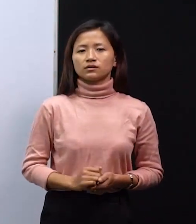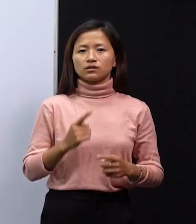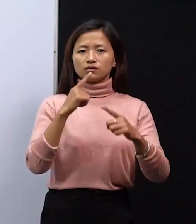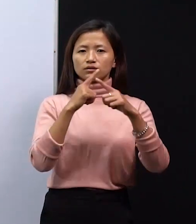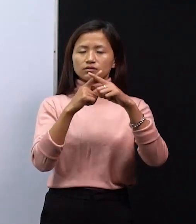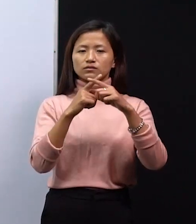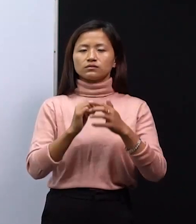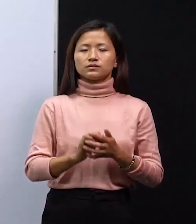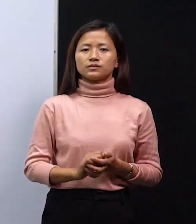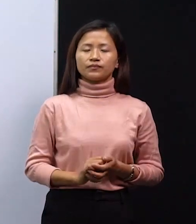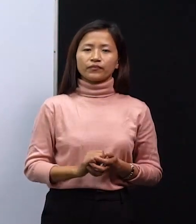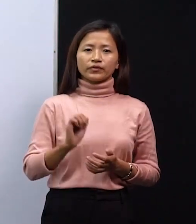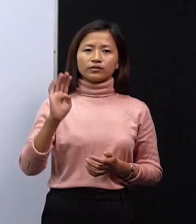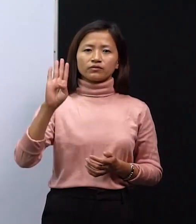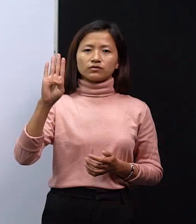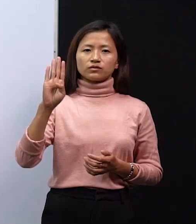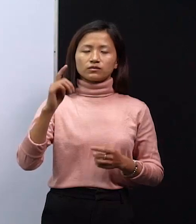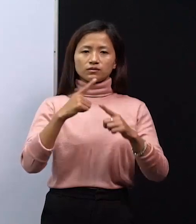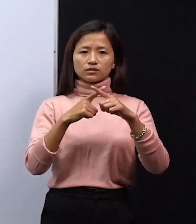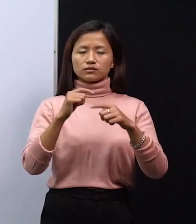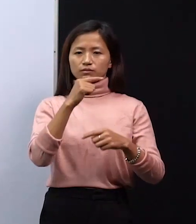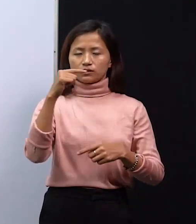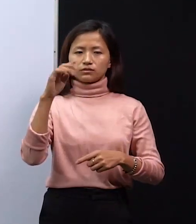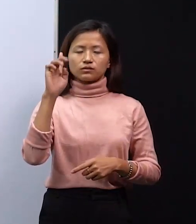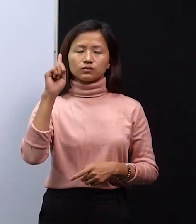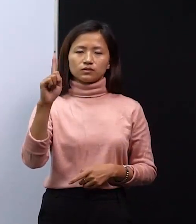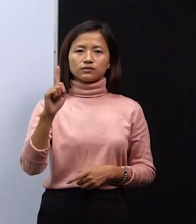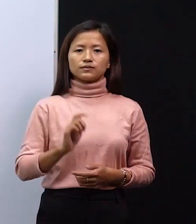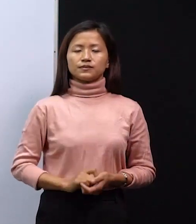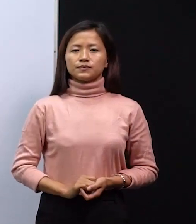into 4x minus 1.